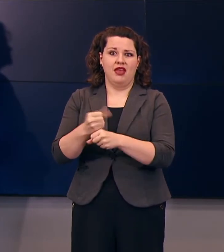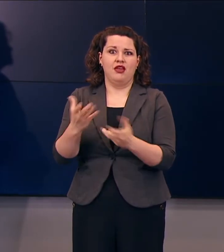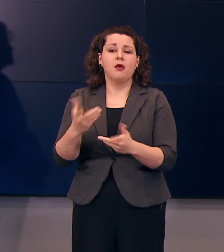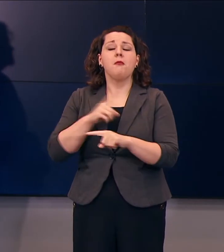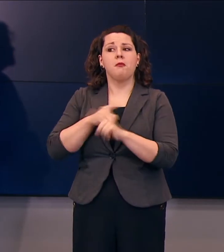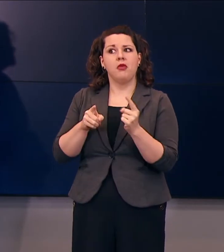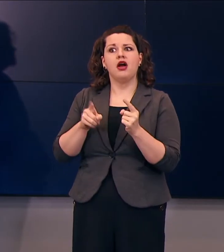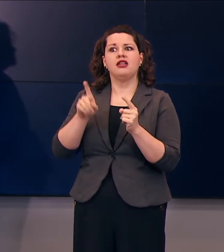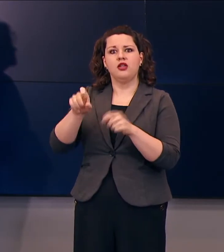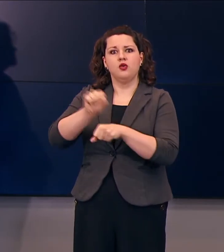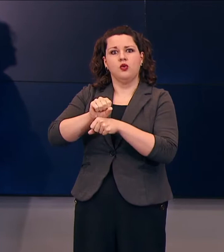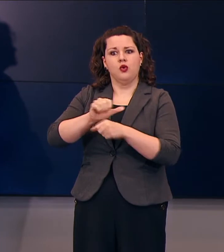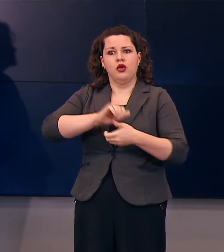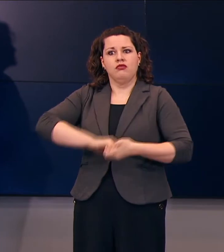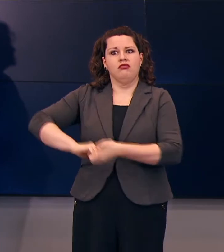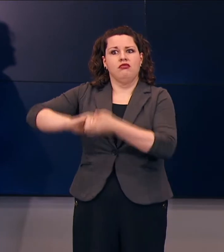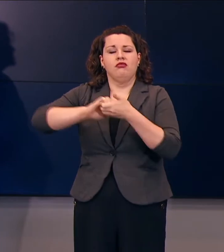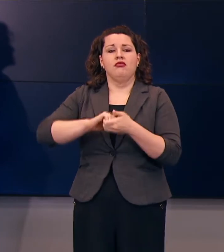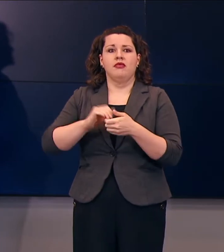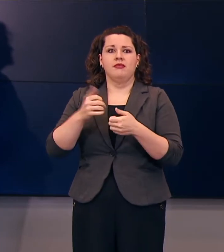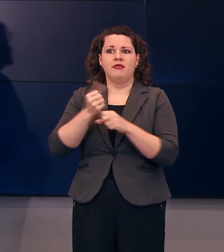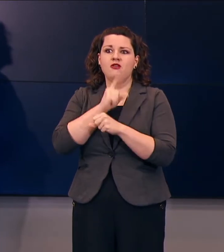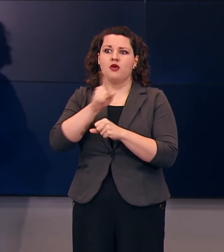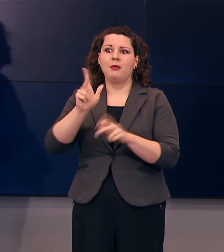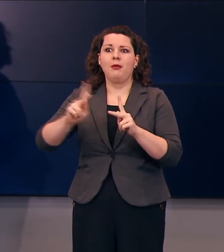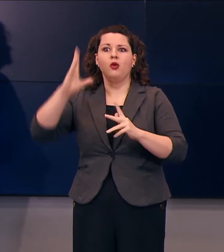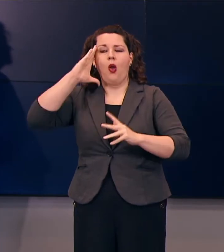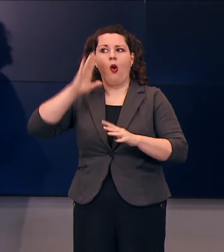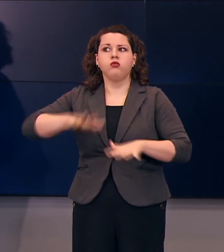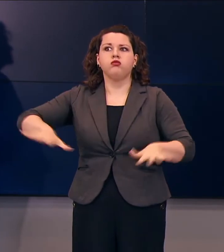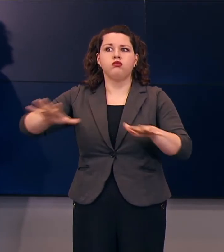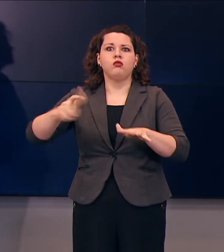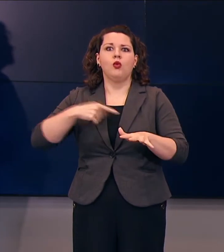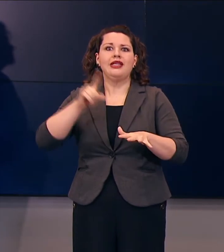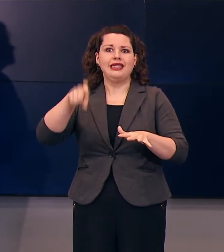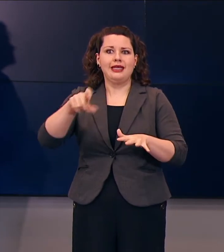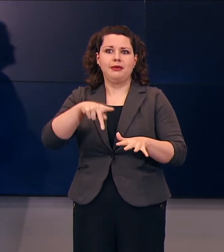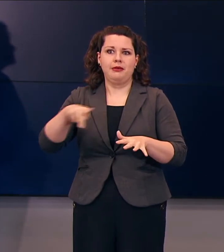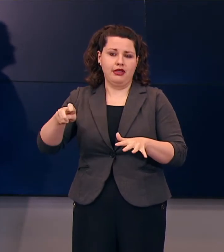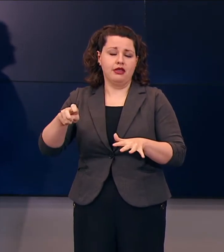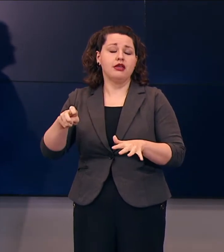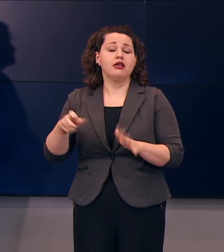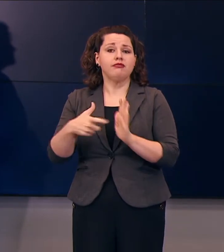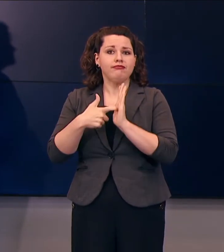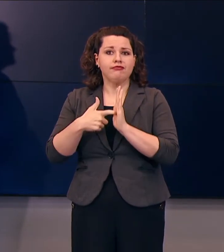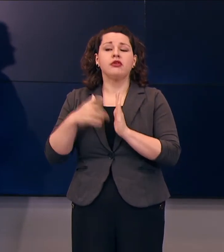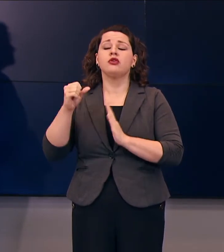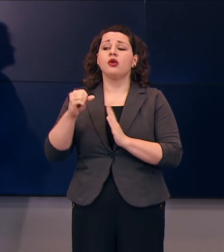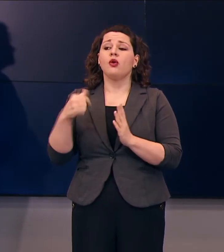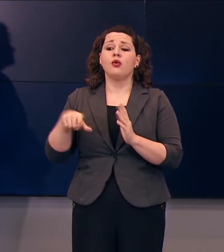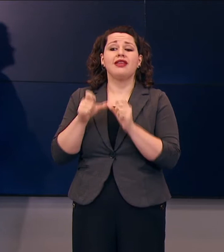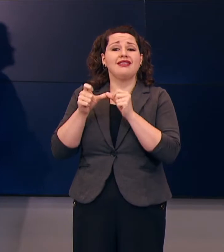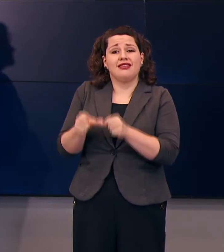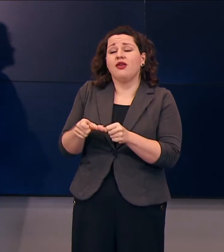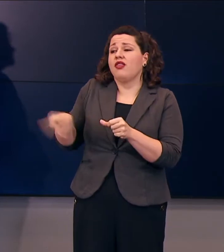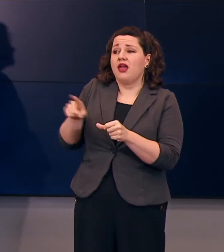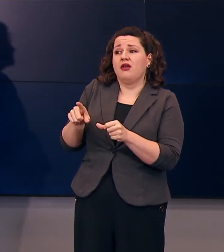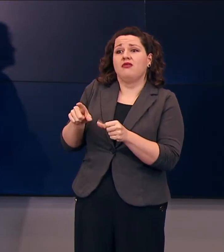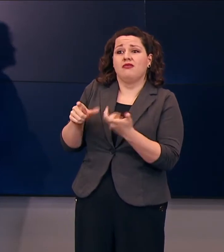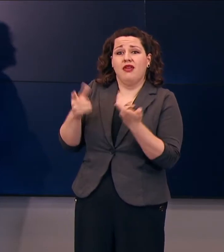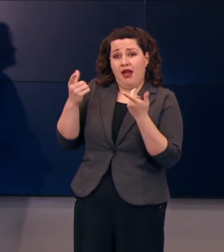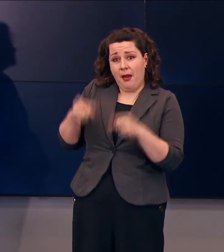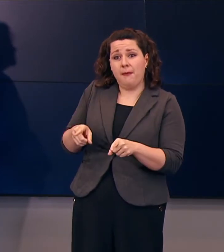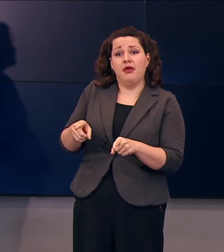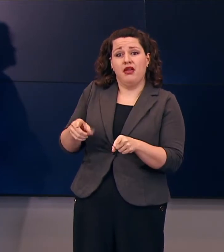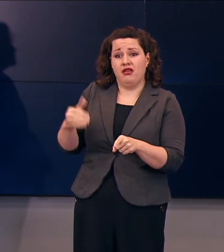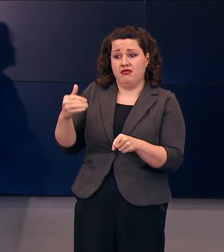the awareness of the need for PPE. And so we're going to continue. They've been very responsive. When we